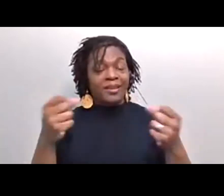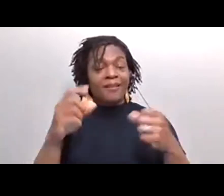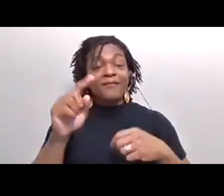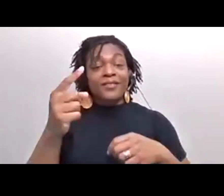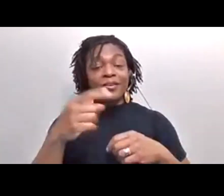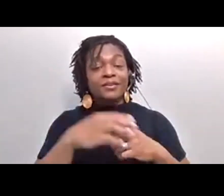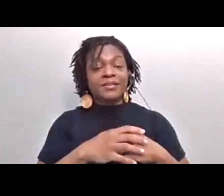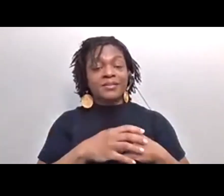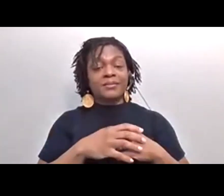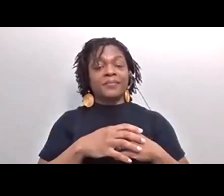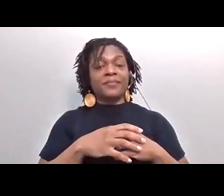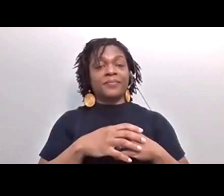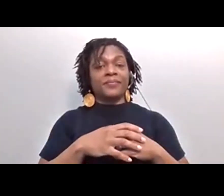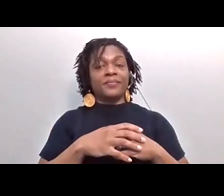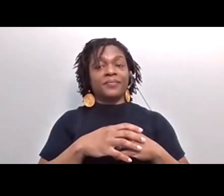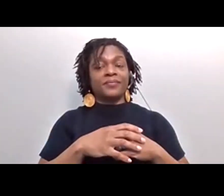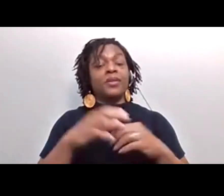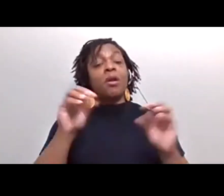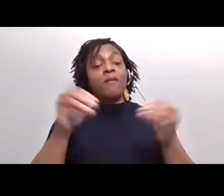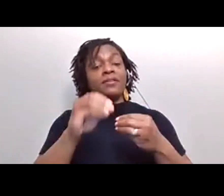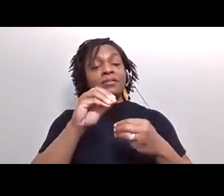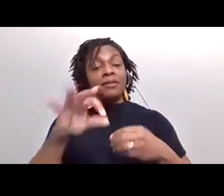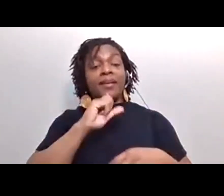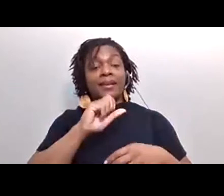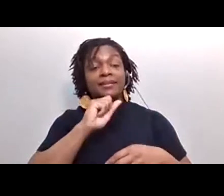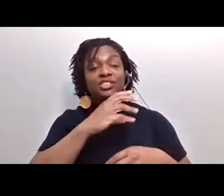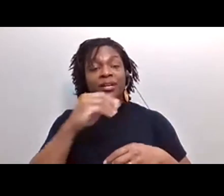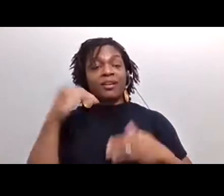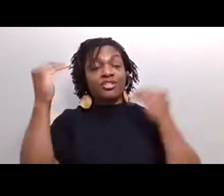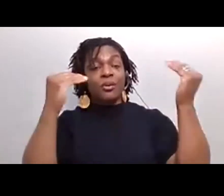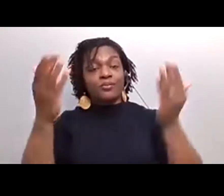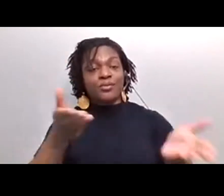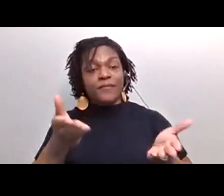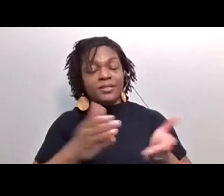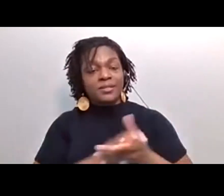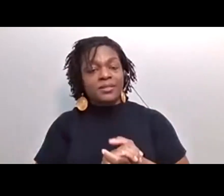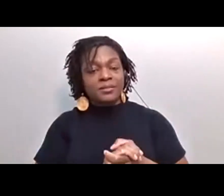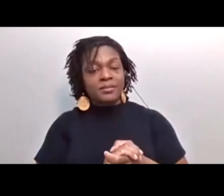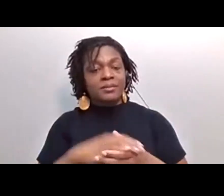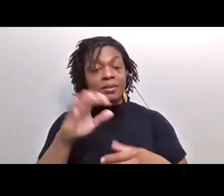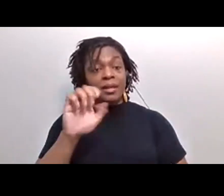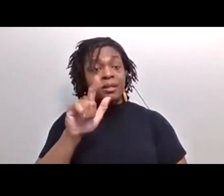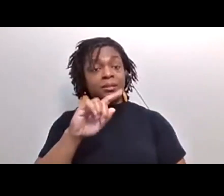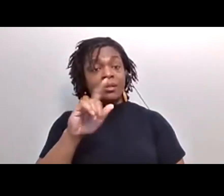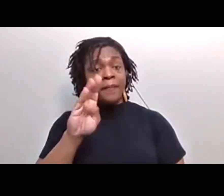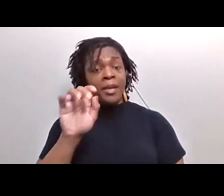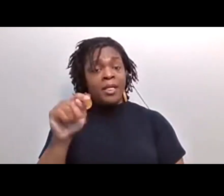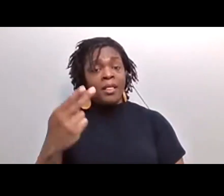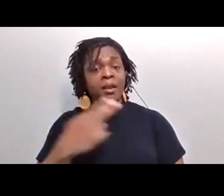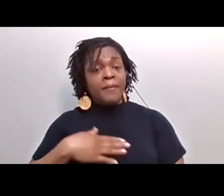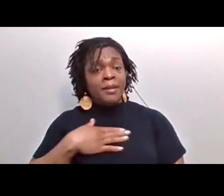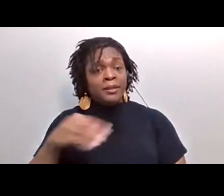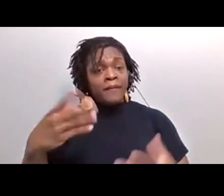First, Office of Aging and Adult Services. Elizabeth, would you please give the update?